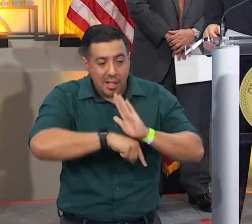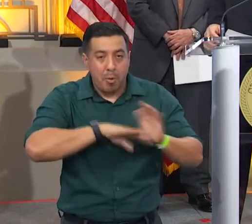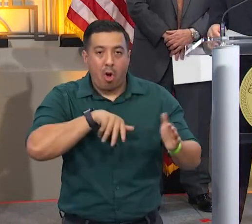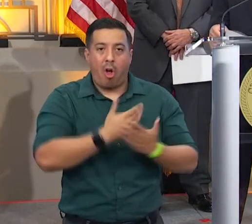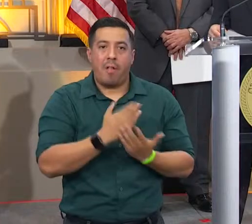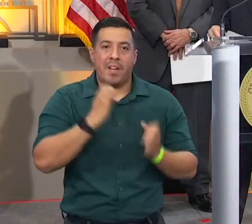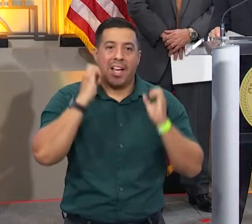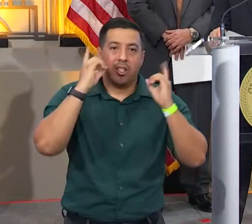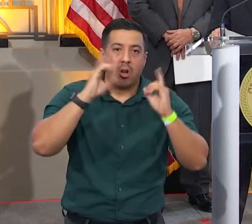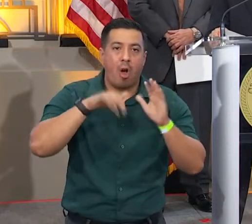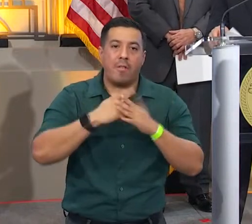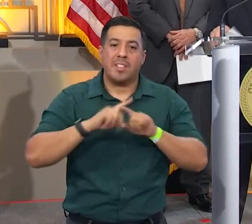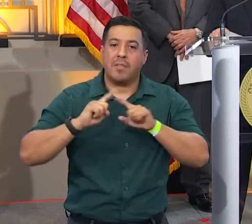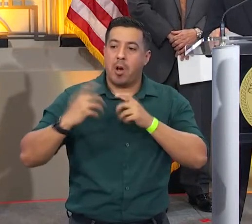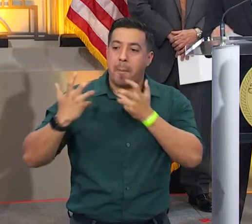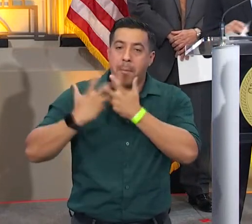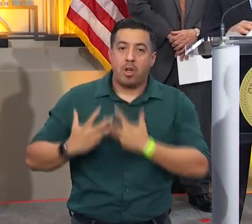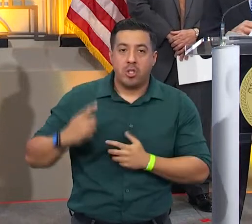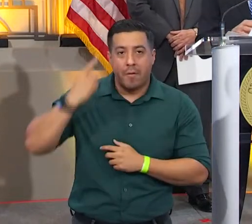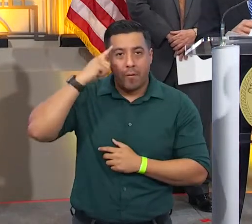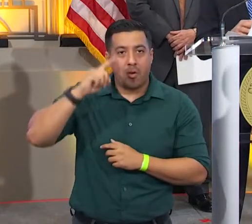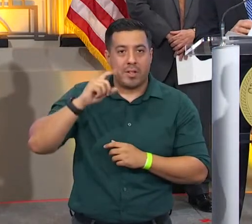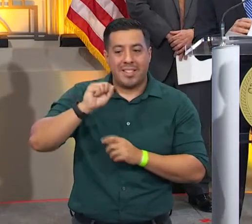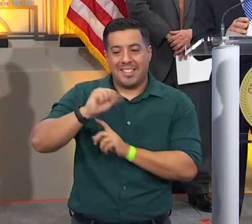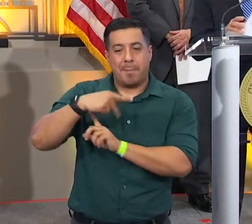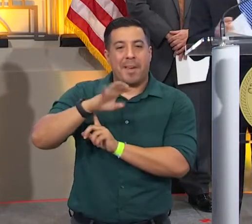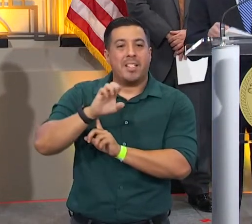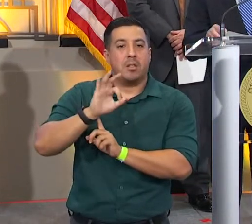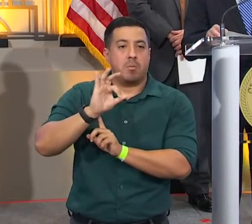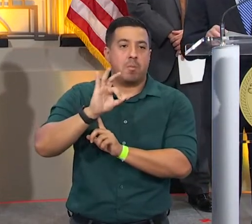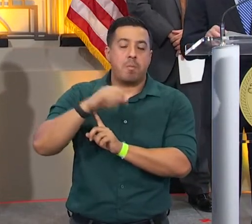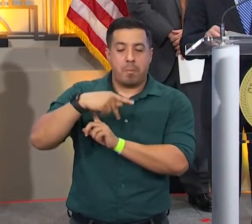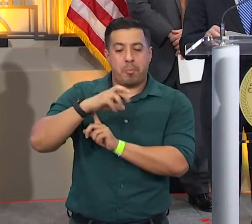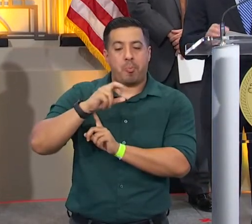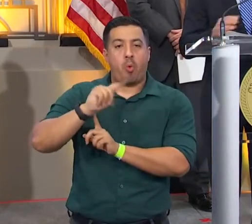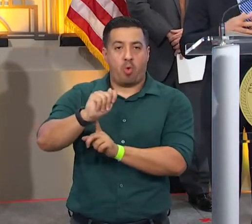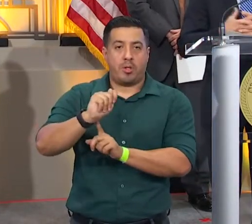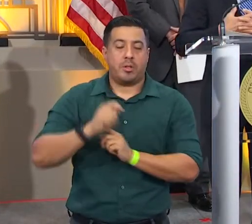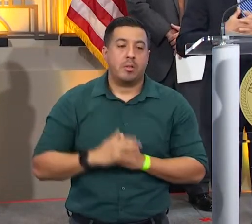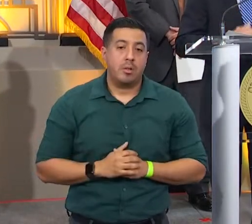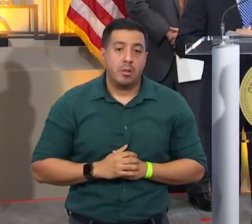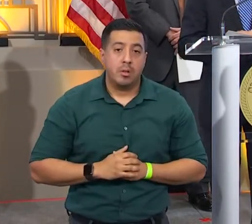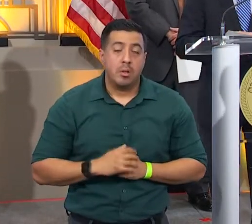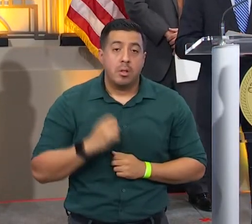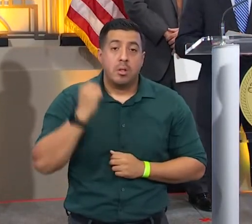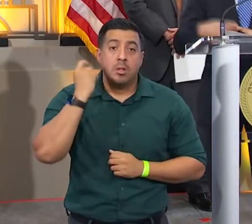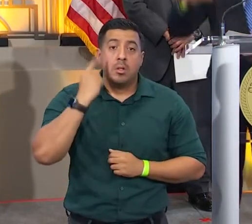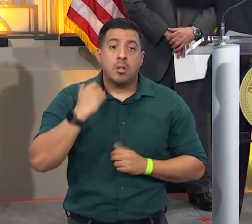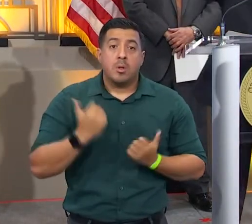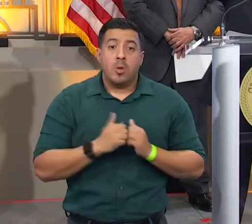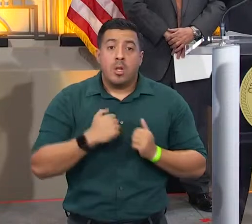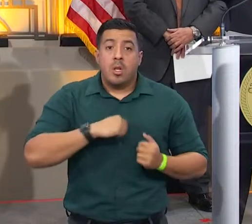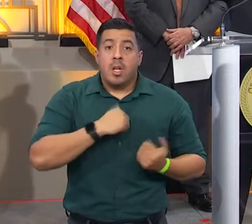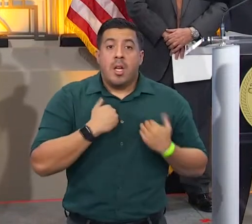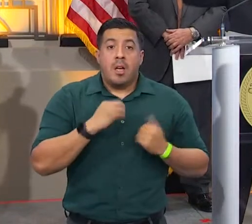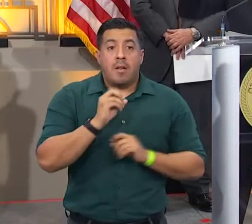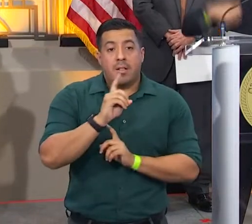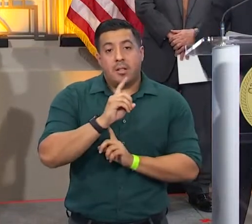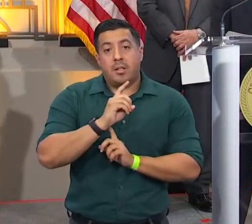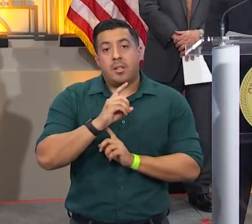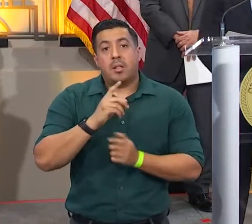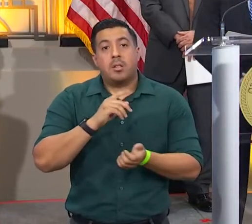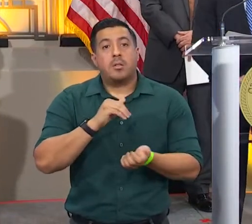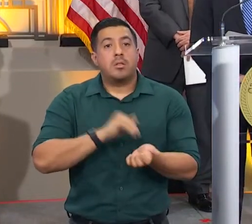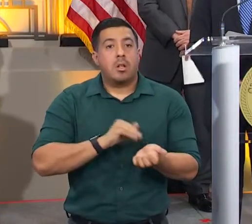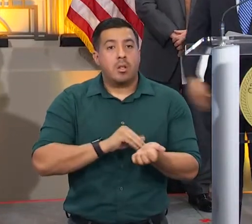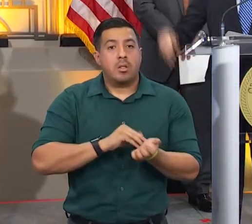partnership opportunities for the Houston Spaceport. And so with us today, we have Dr. David Alexander